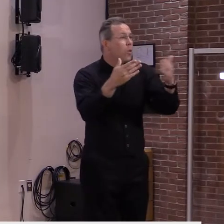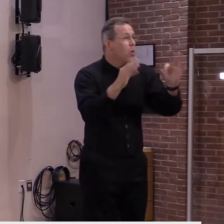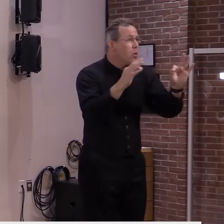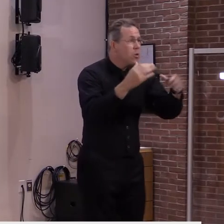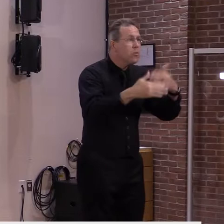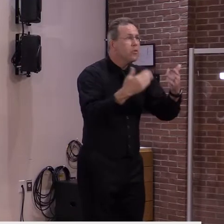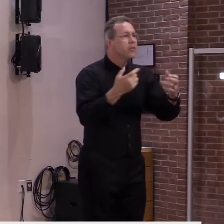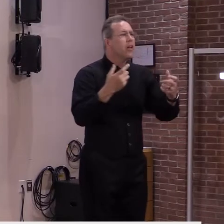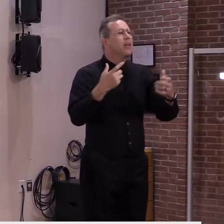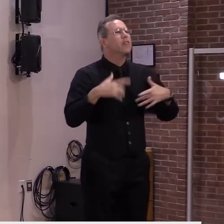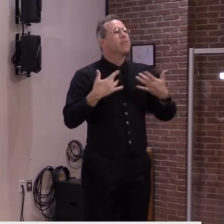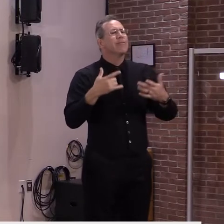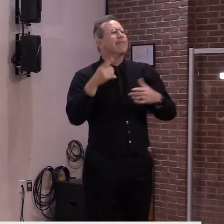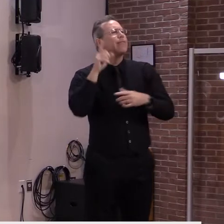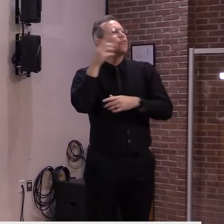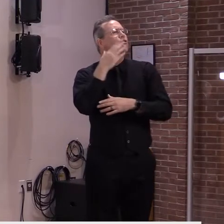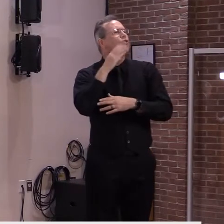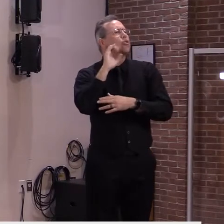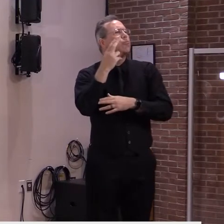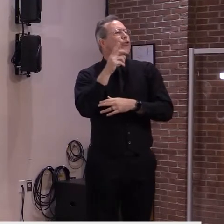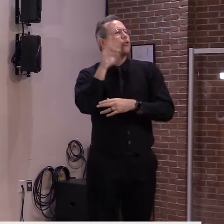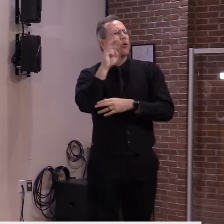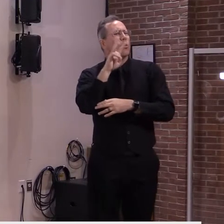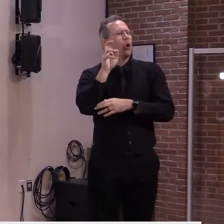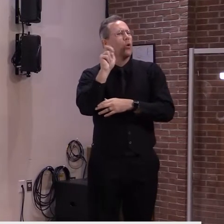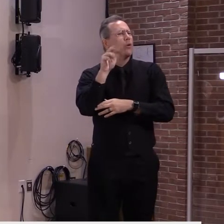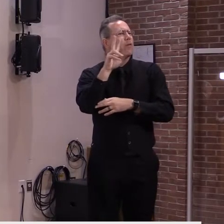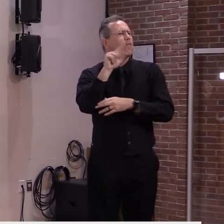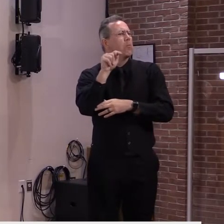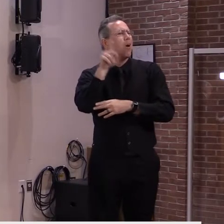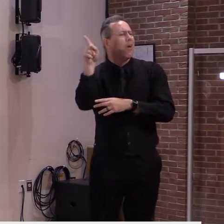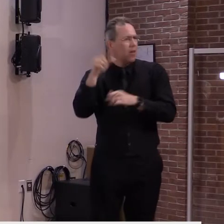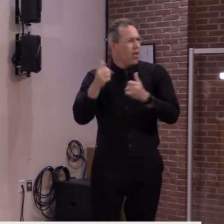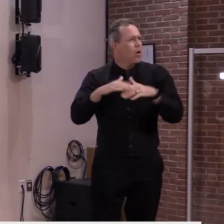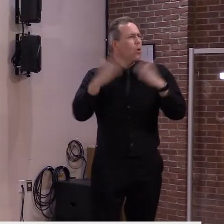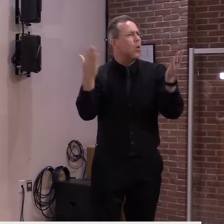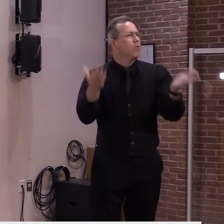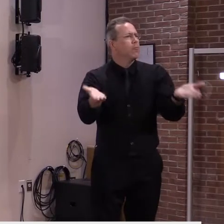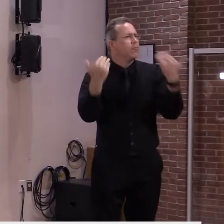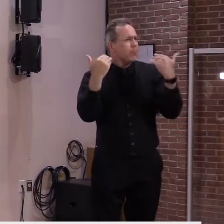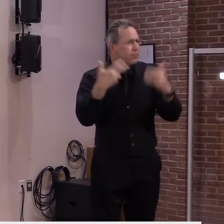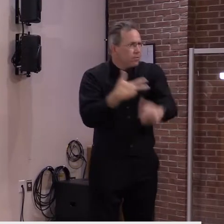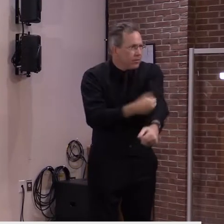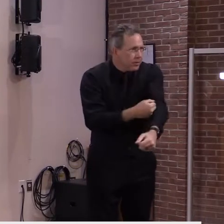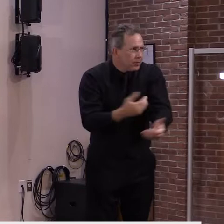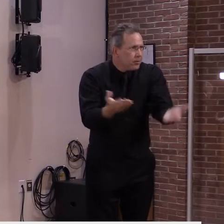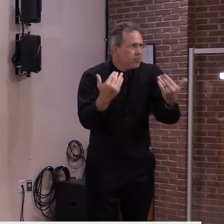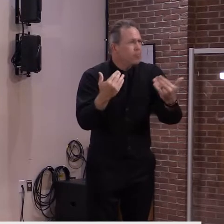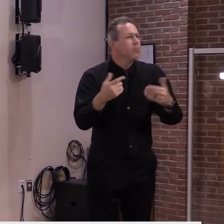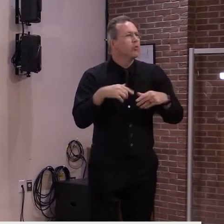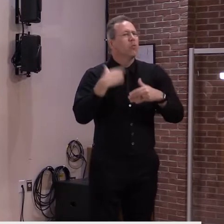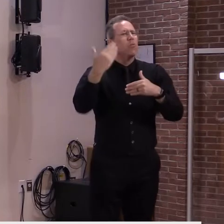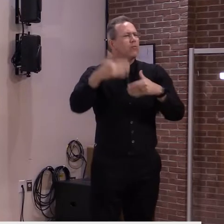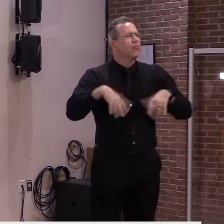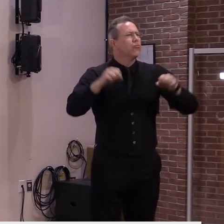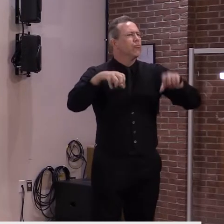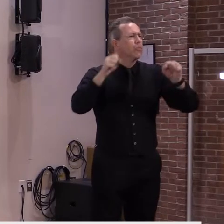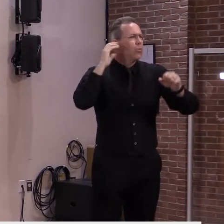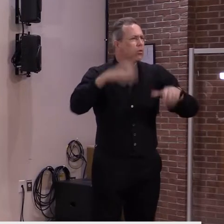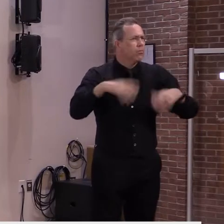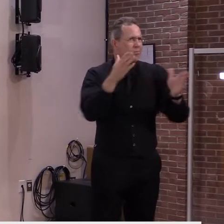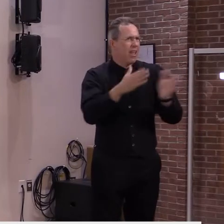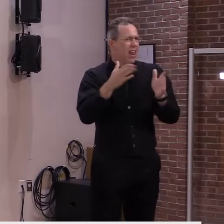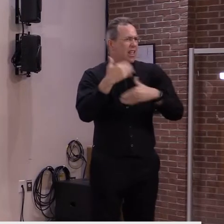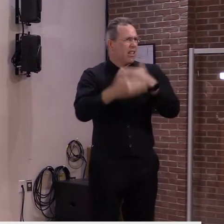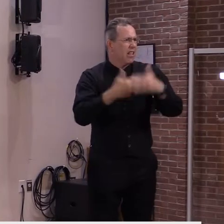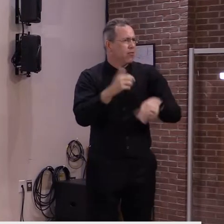Sugarbush in Warren today. We are in the process of organizing the next wave in this sector, along with